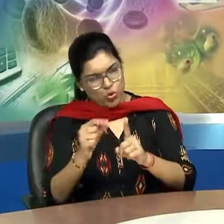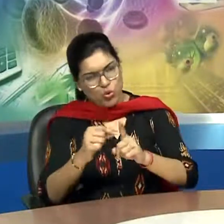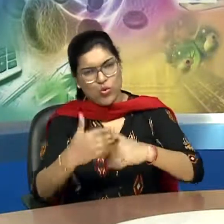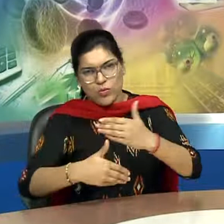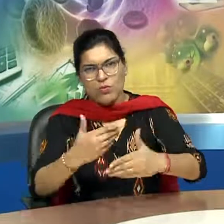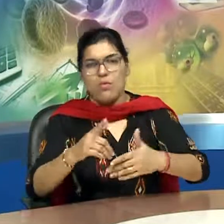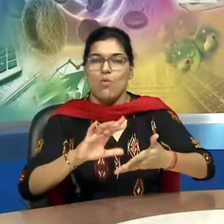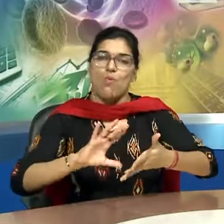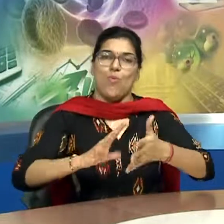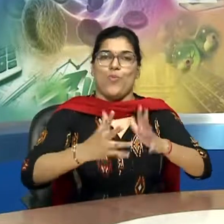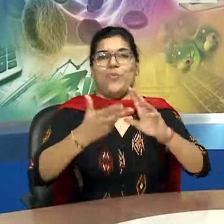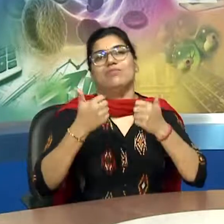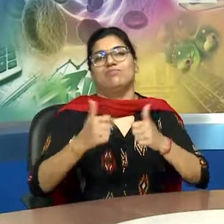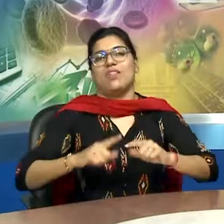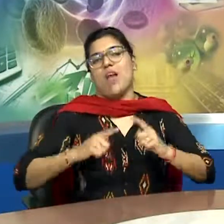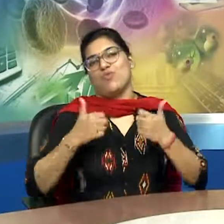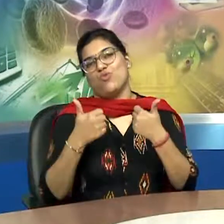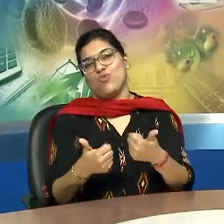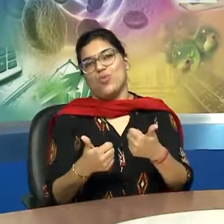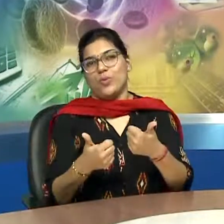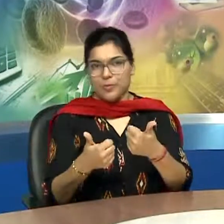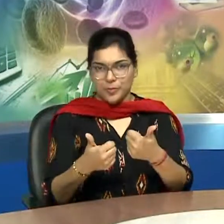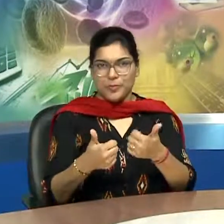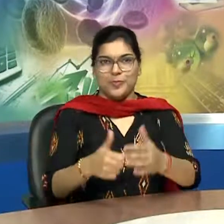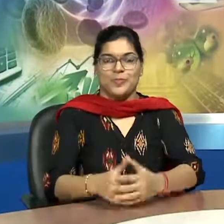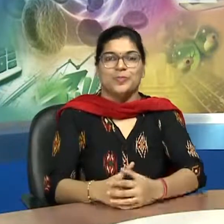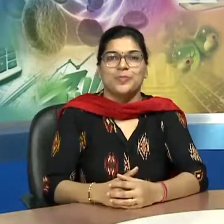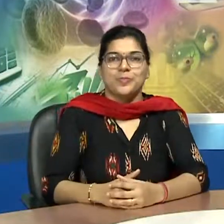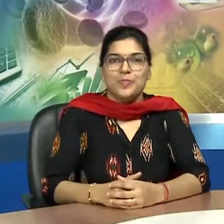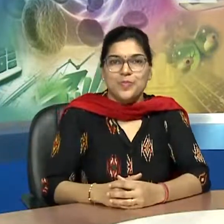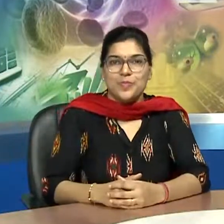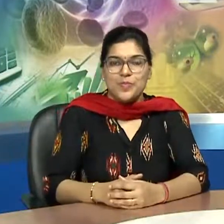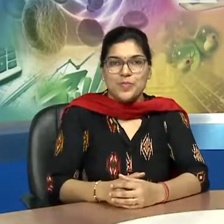There are many ways to move towards a healthy life.